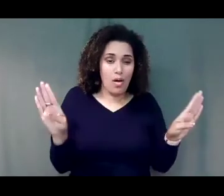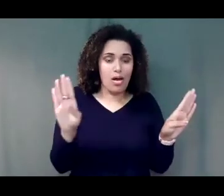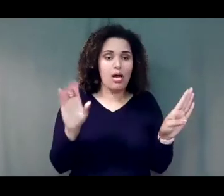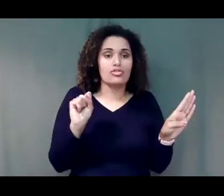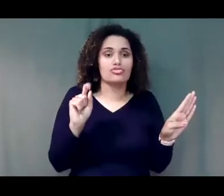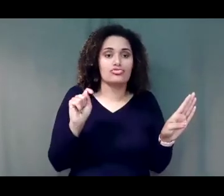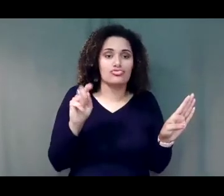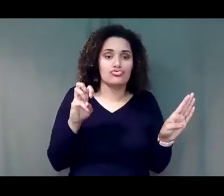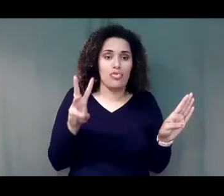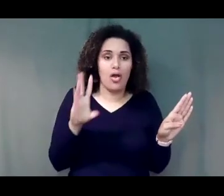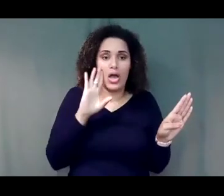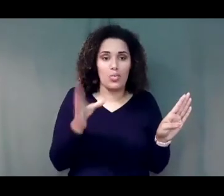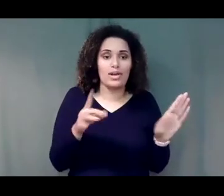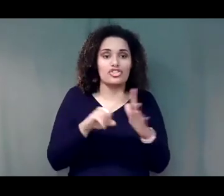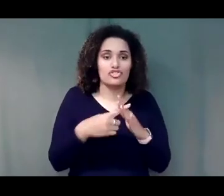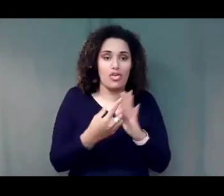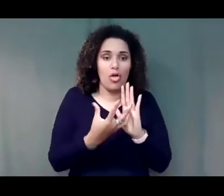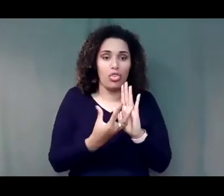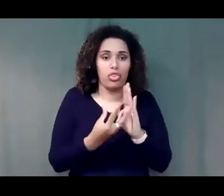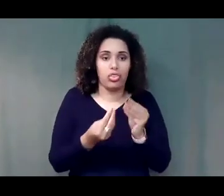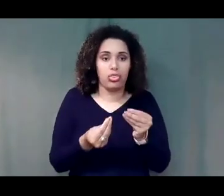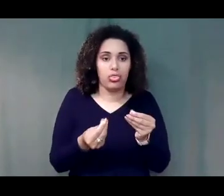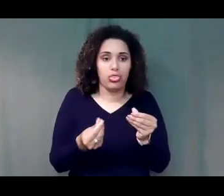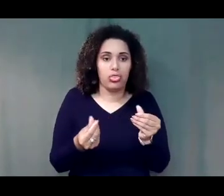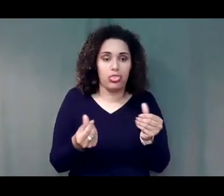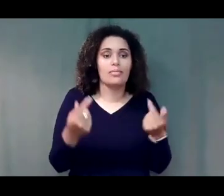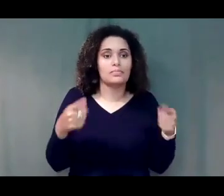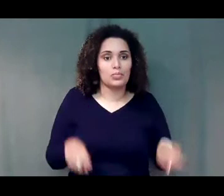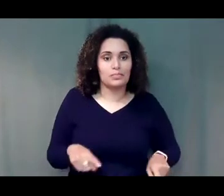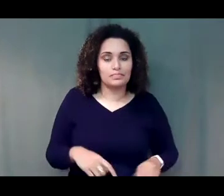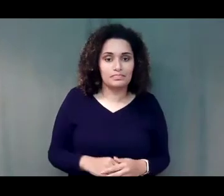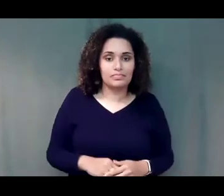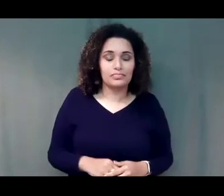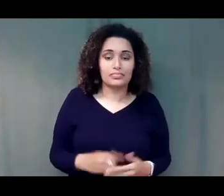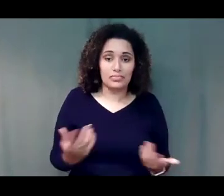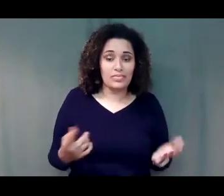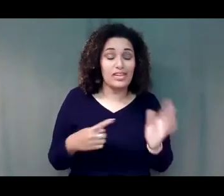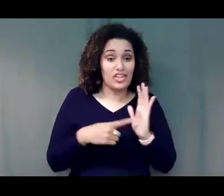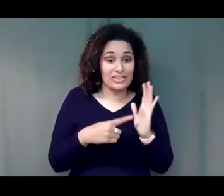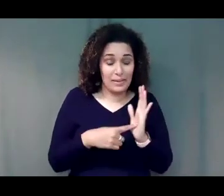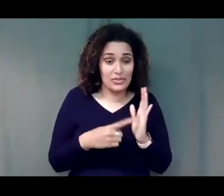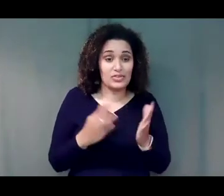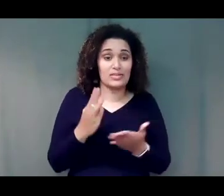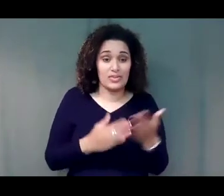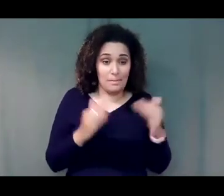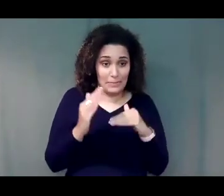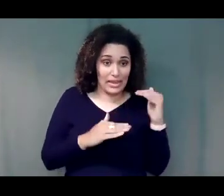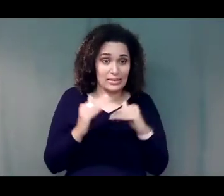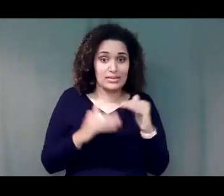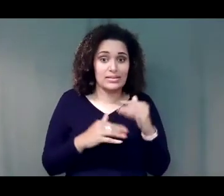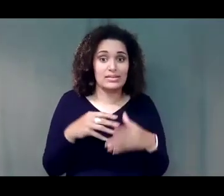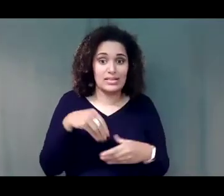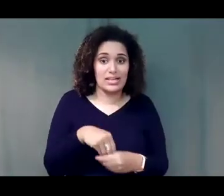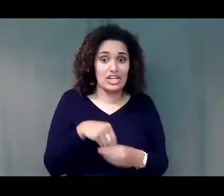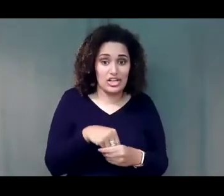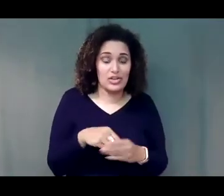to compost. That's what straw does when it gets wet. And there are apparently examples of buildings with an inner wall and